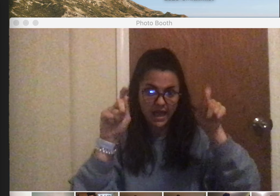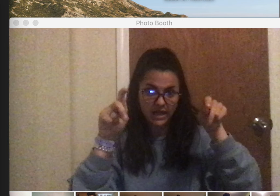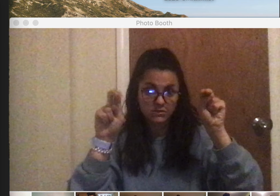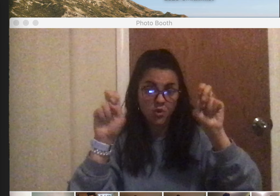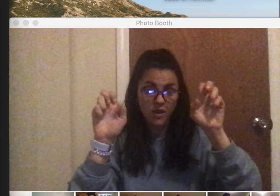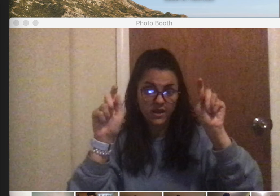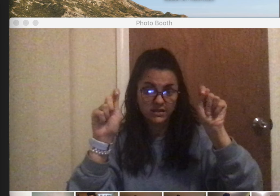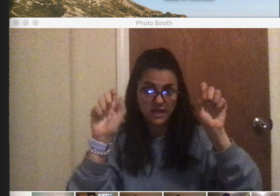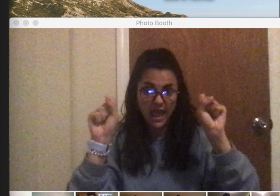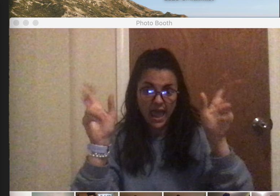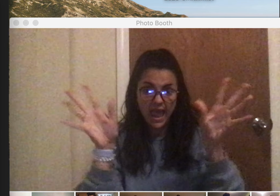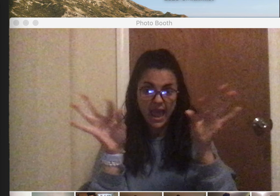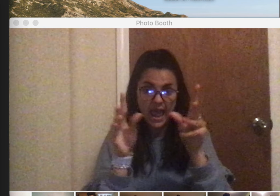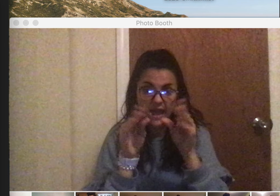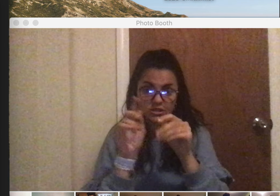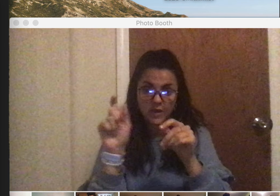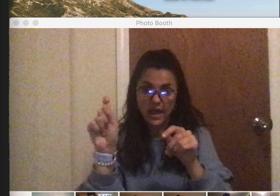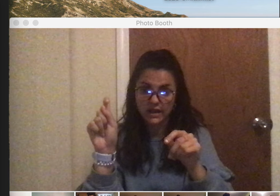one.